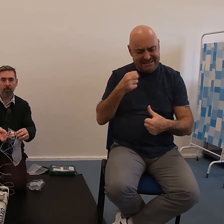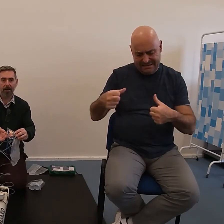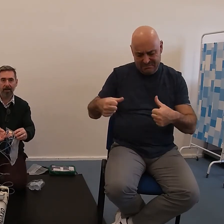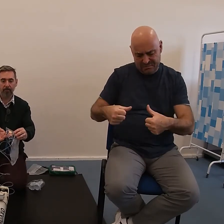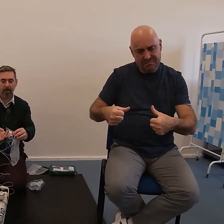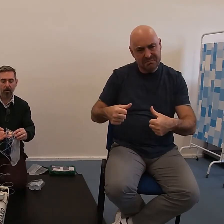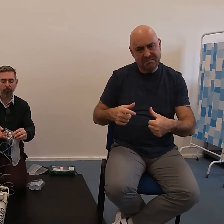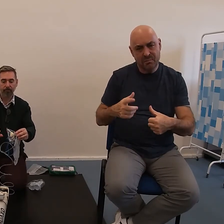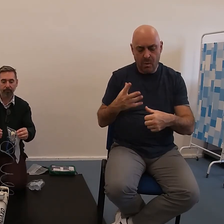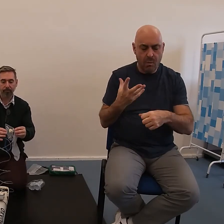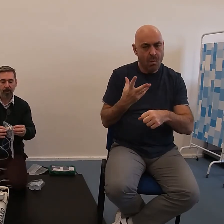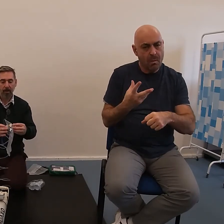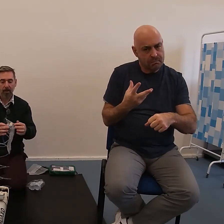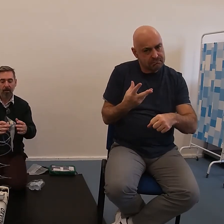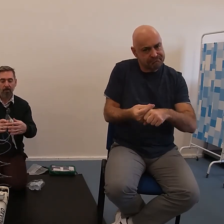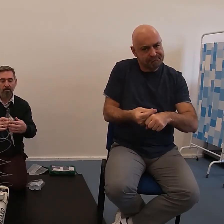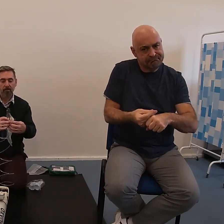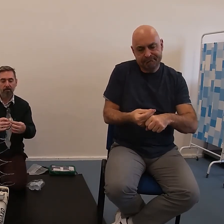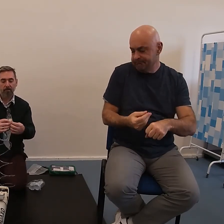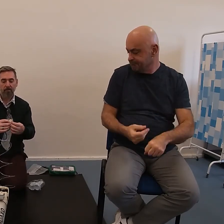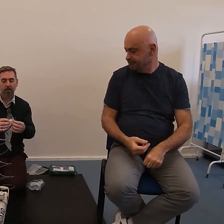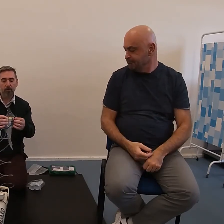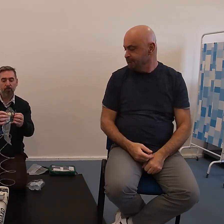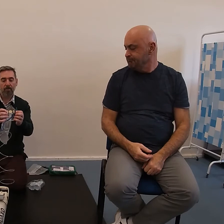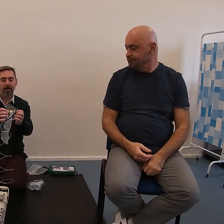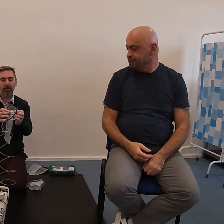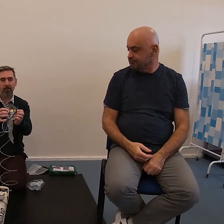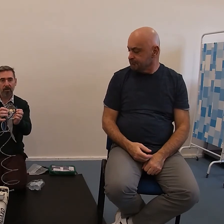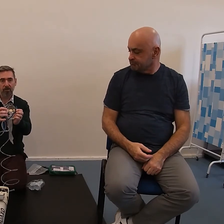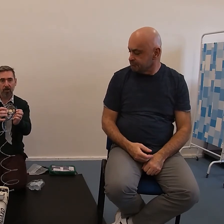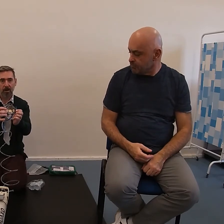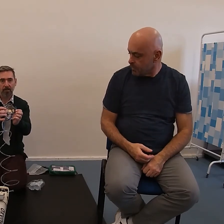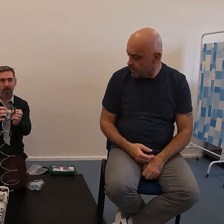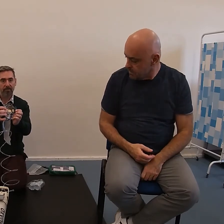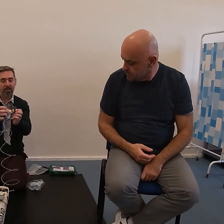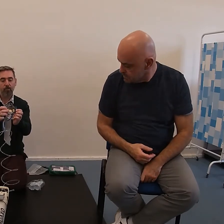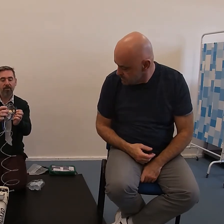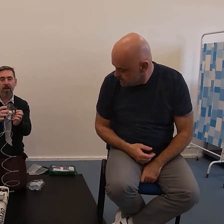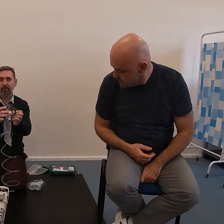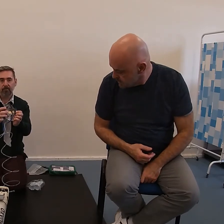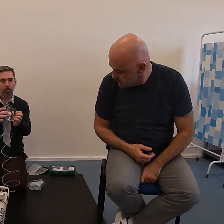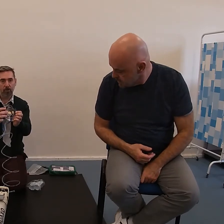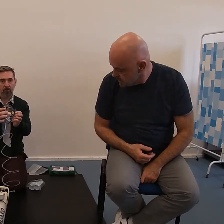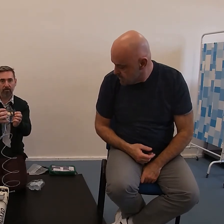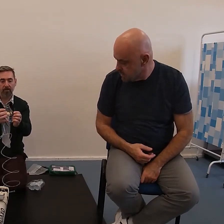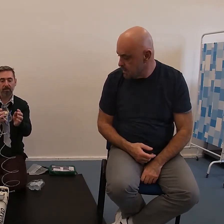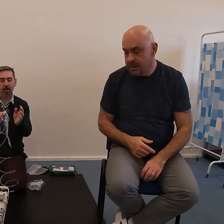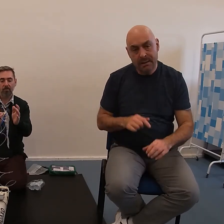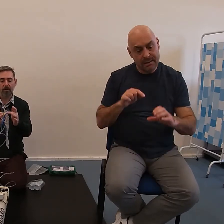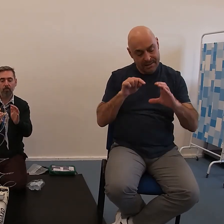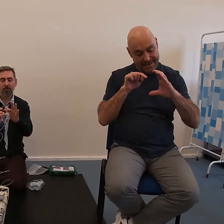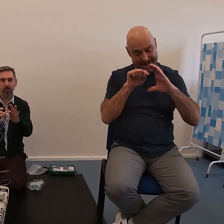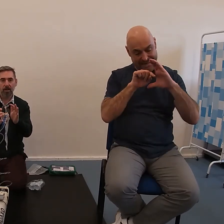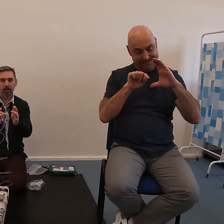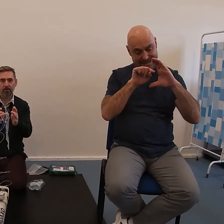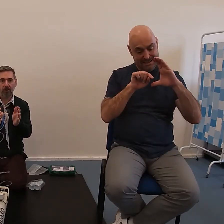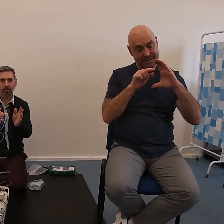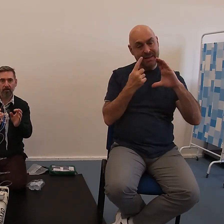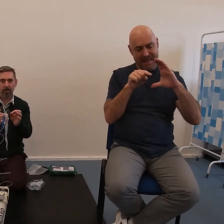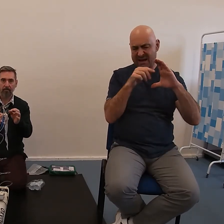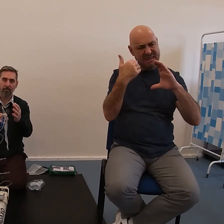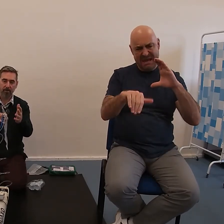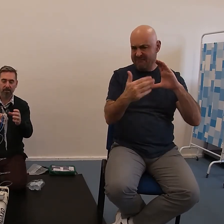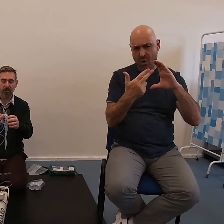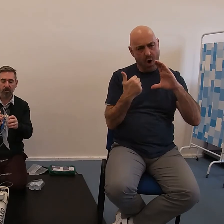and it will cling back on. There's also a valve on the inside. This one never falls off. It's only the ones on the